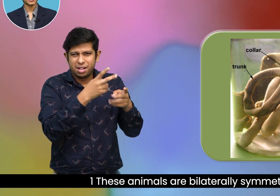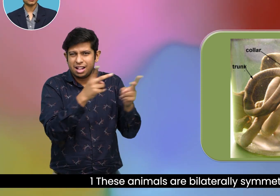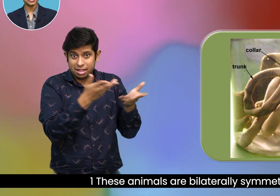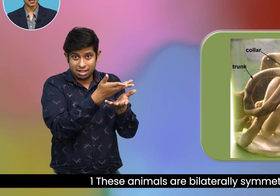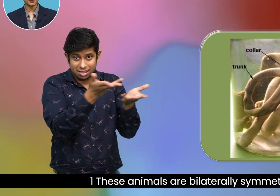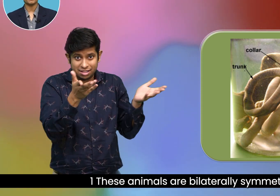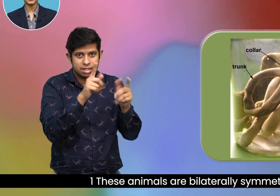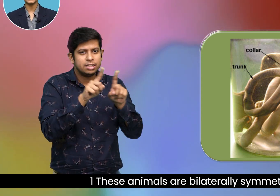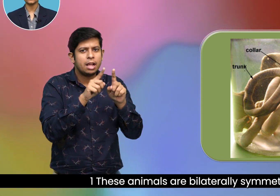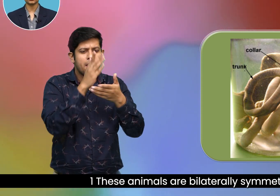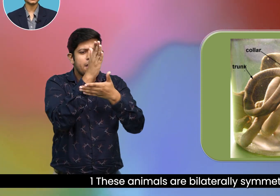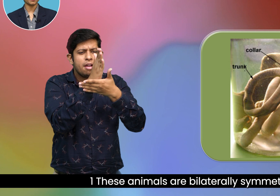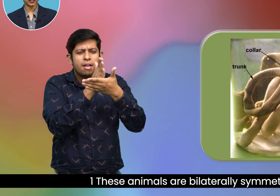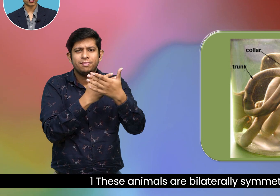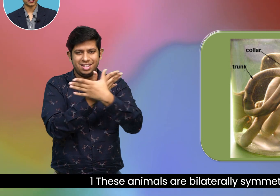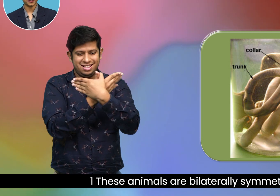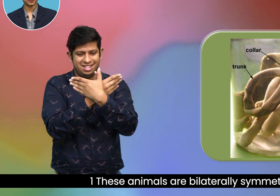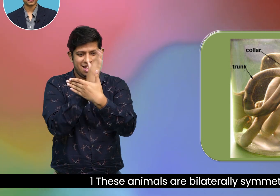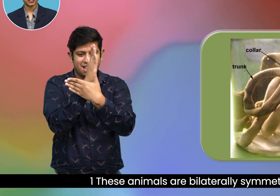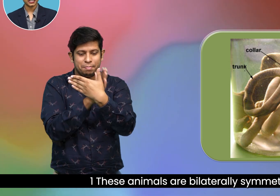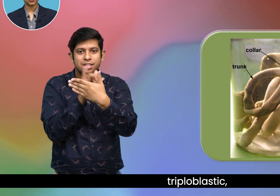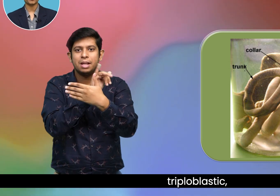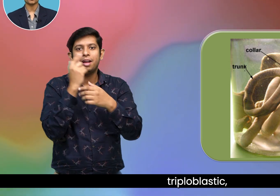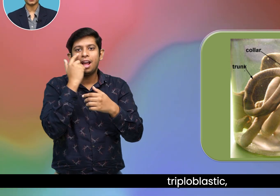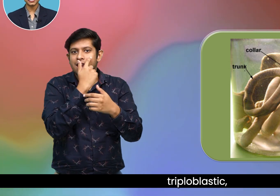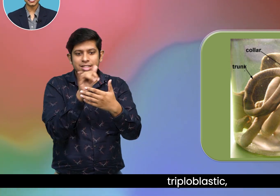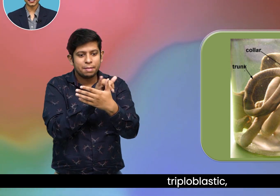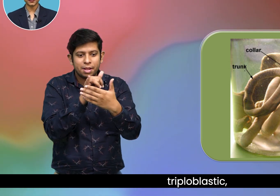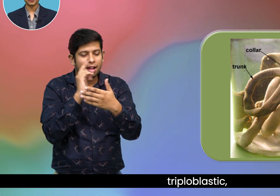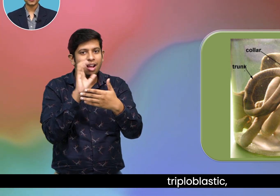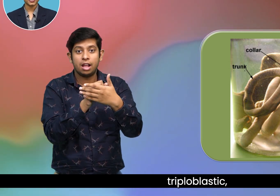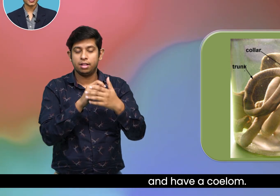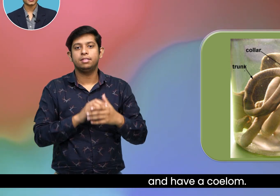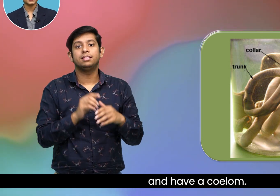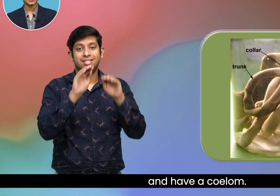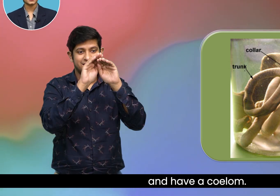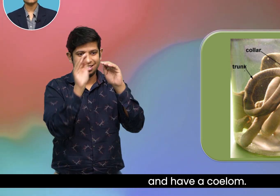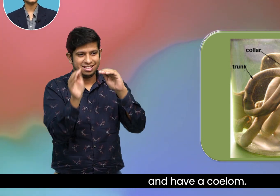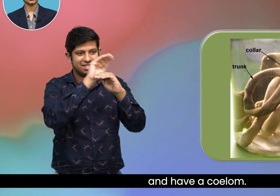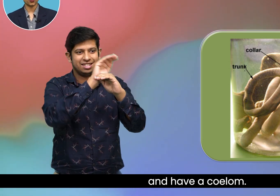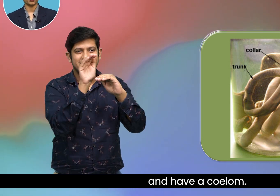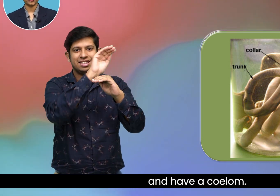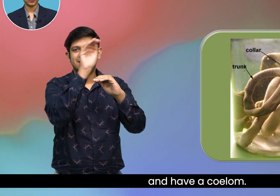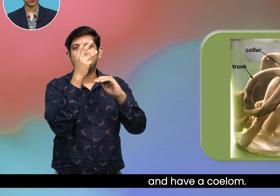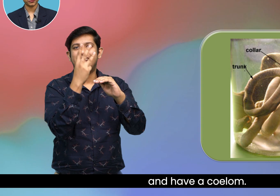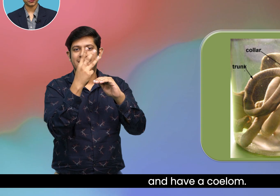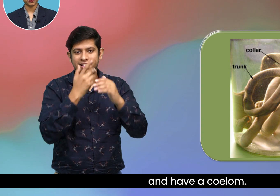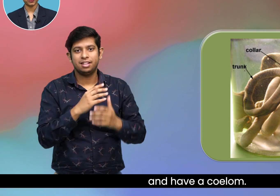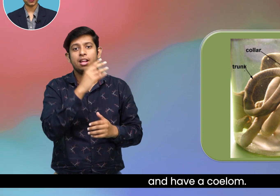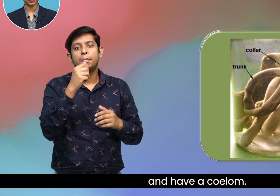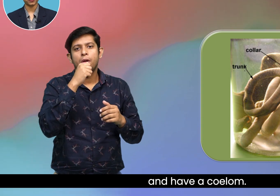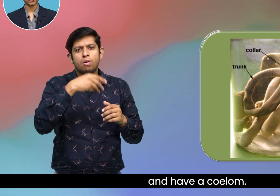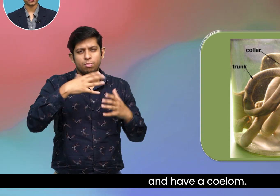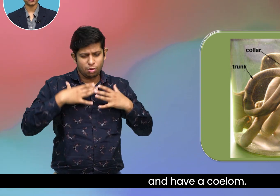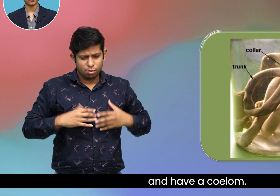These animals are bilaterally symmetrical, triploblastic, and have a coelom.